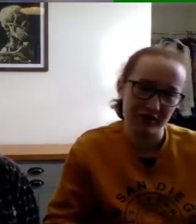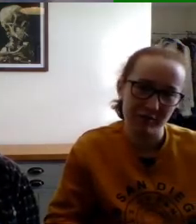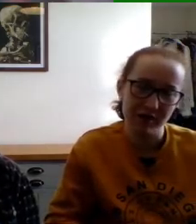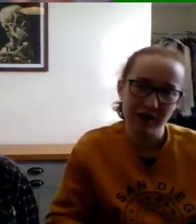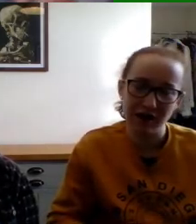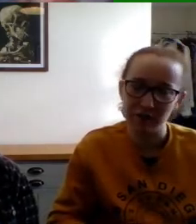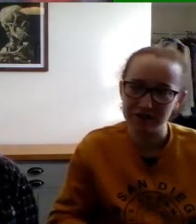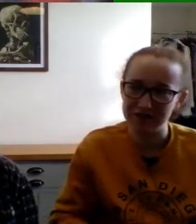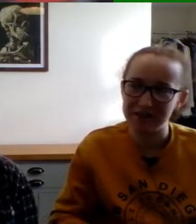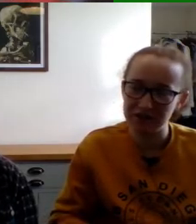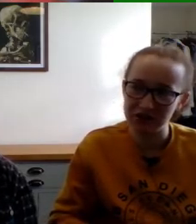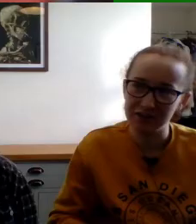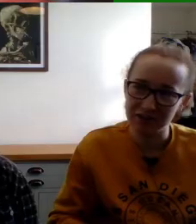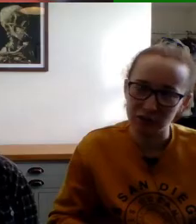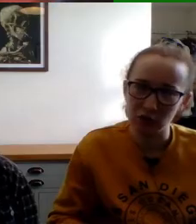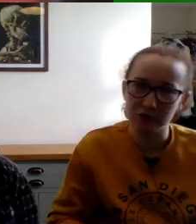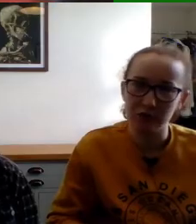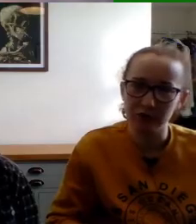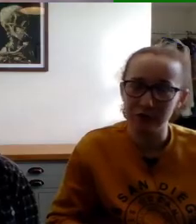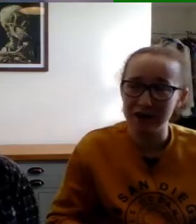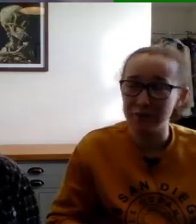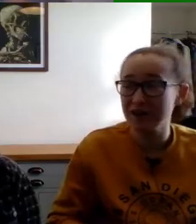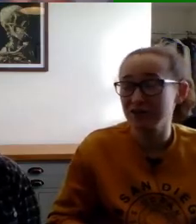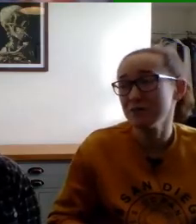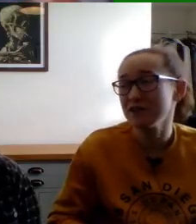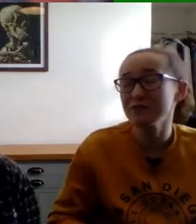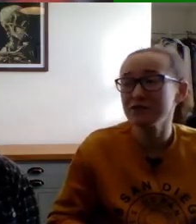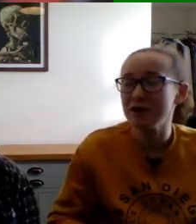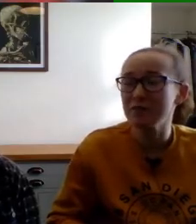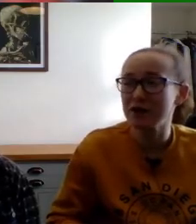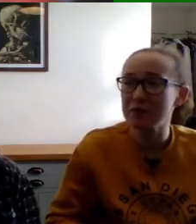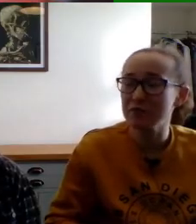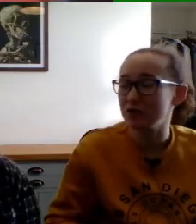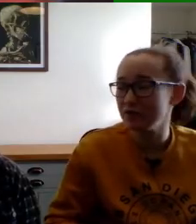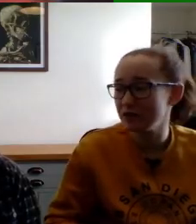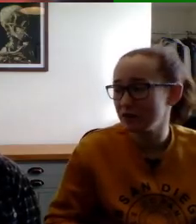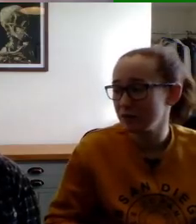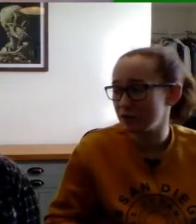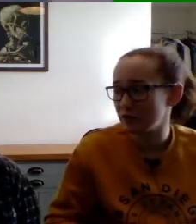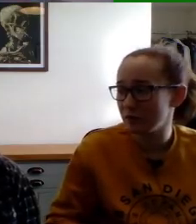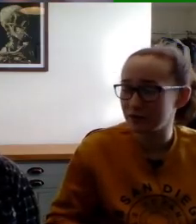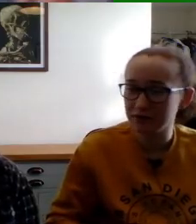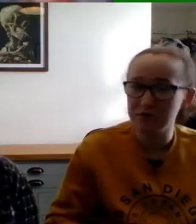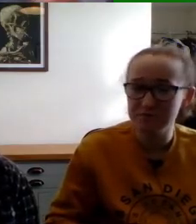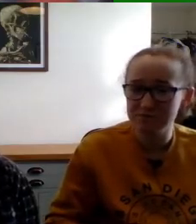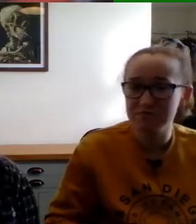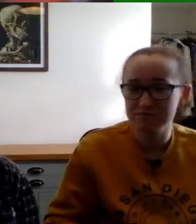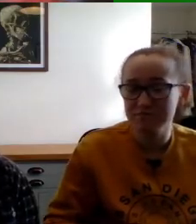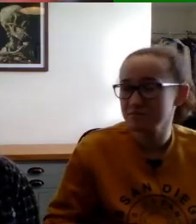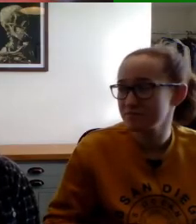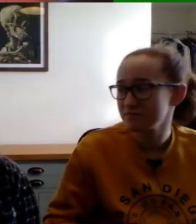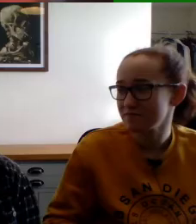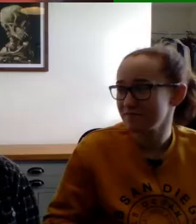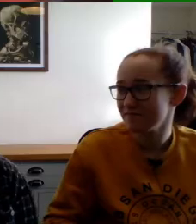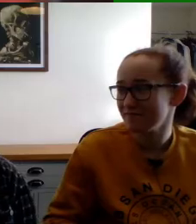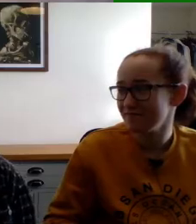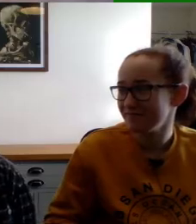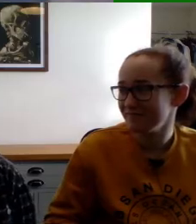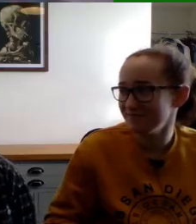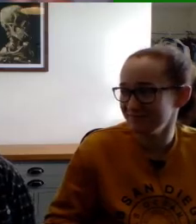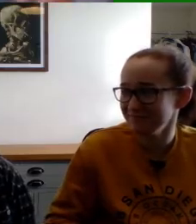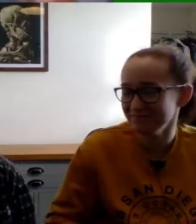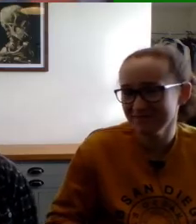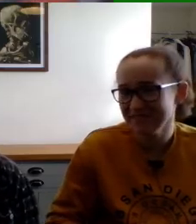higher French exam, I was sitting and generally that song was going through my head, but actually it made me remember it a bit more. Or is it all my head in my French exam was Canada